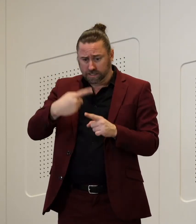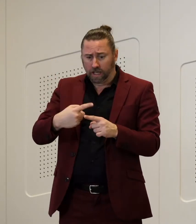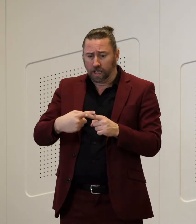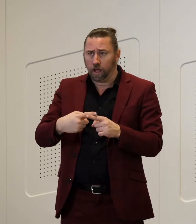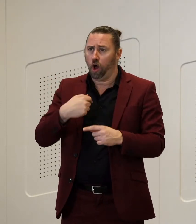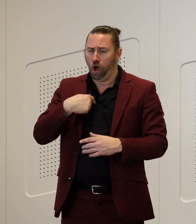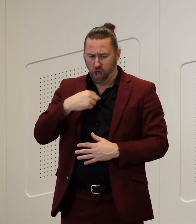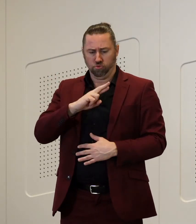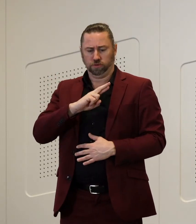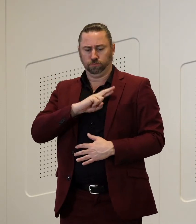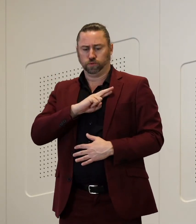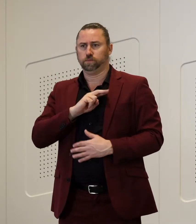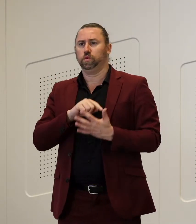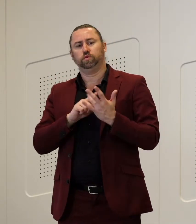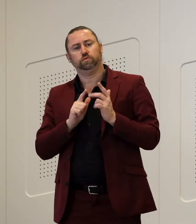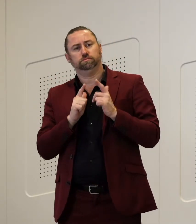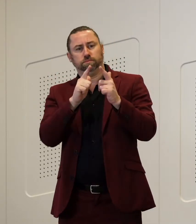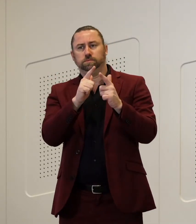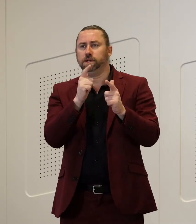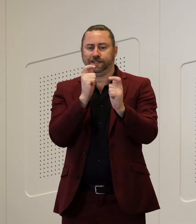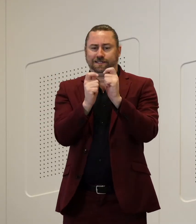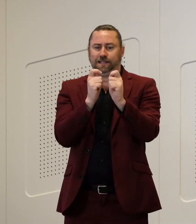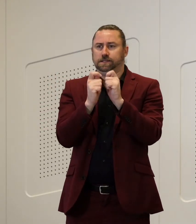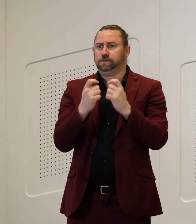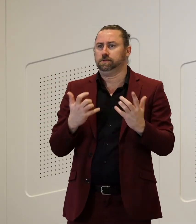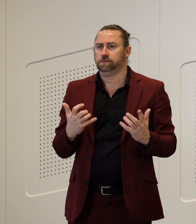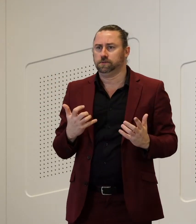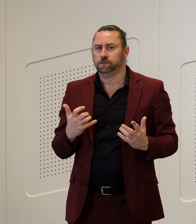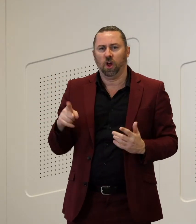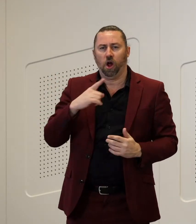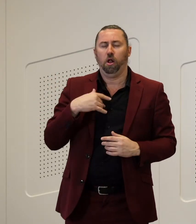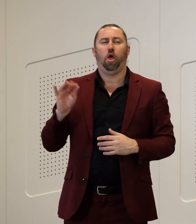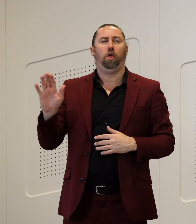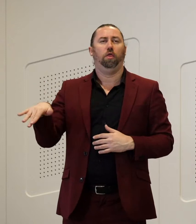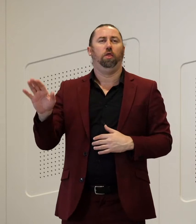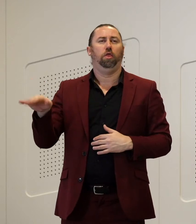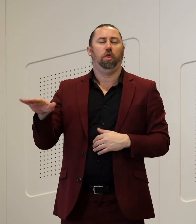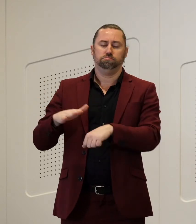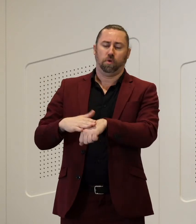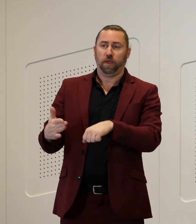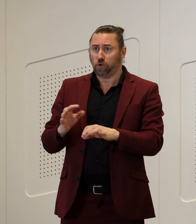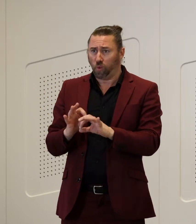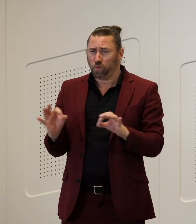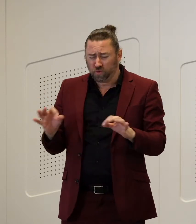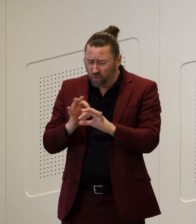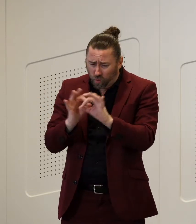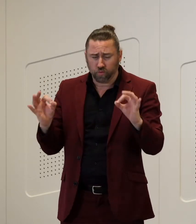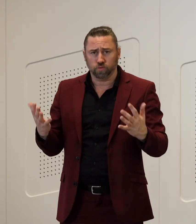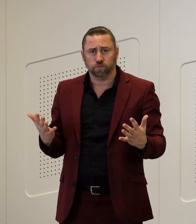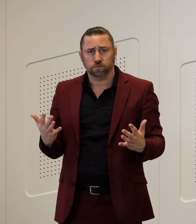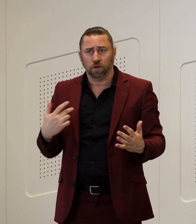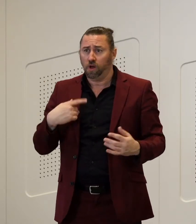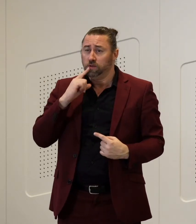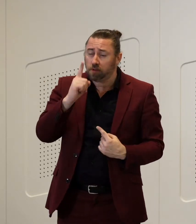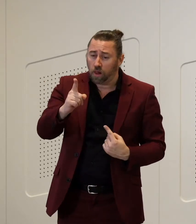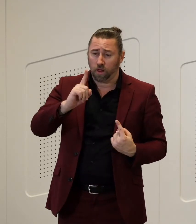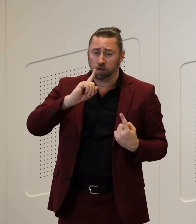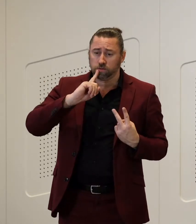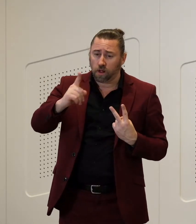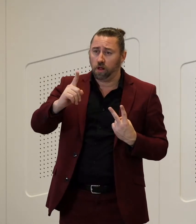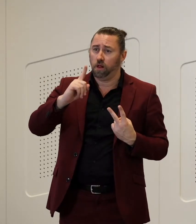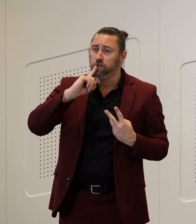responsibility here if we are sick to go and get tested. We've been saying it for a long time. I suppose that could